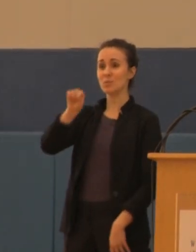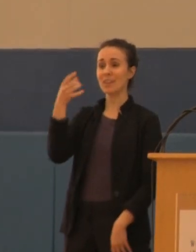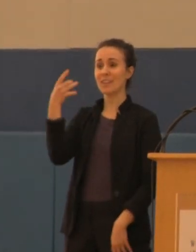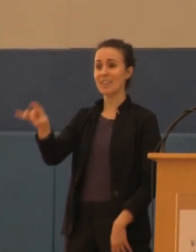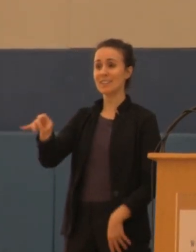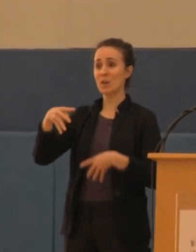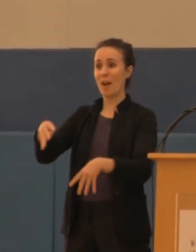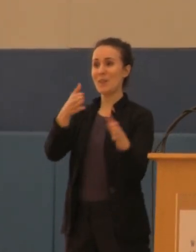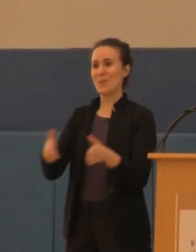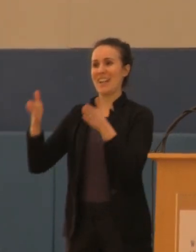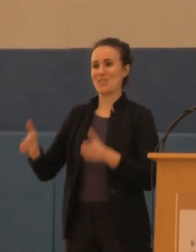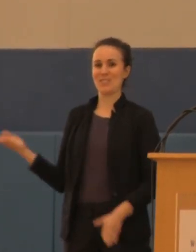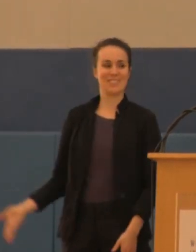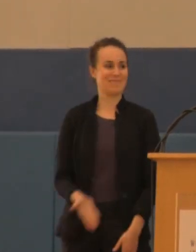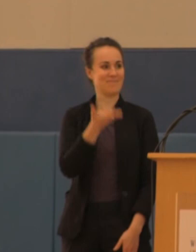March and Rally organizers.